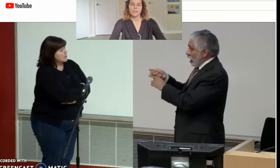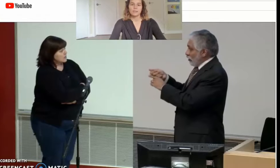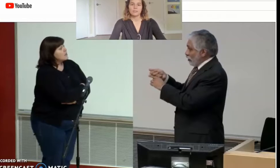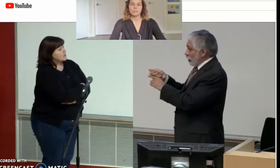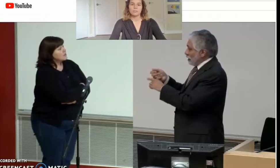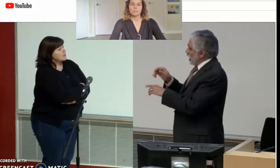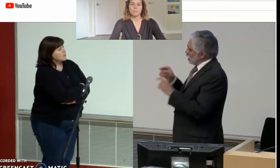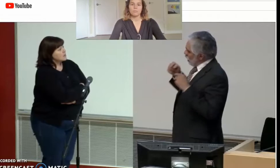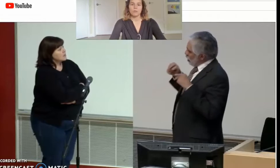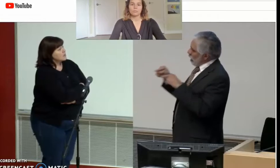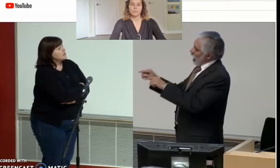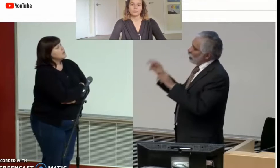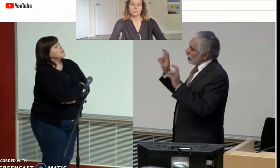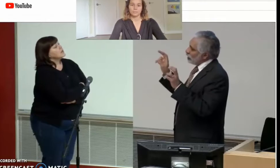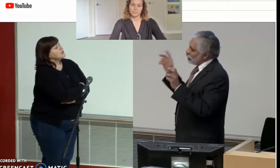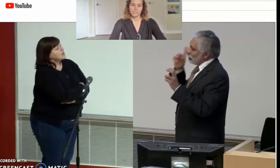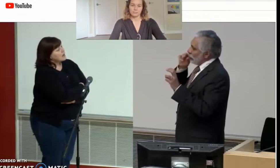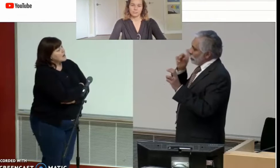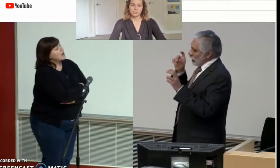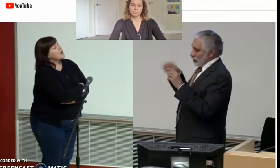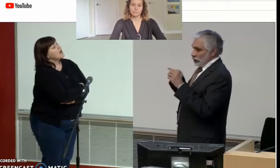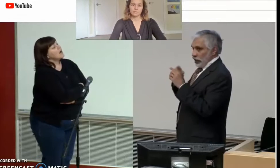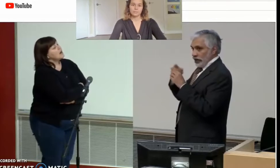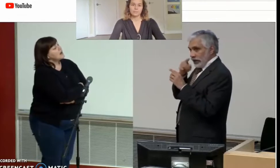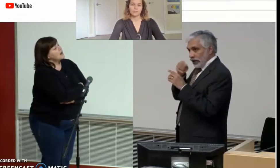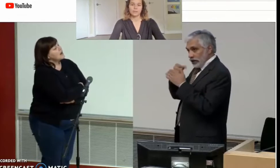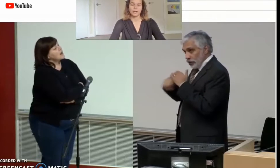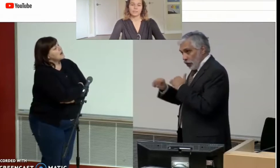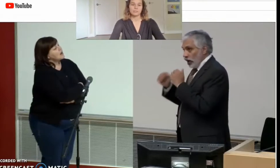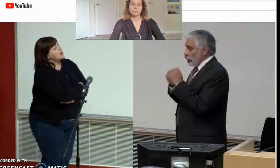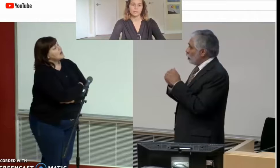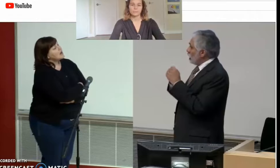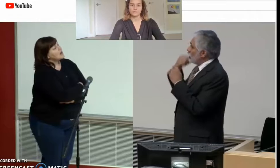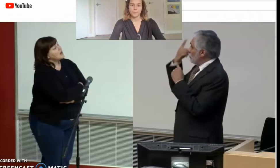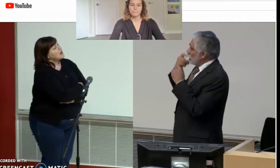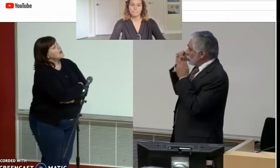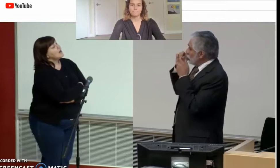they are responsible for themselves. Their parents are responsible for them.